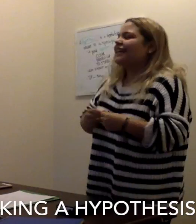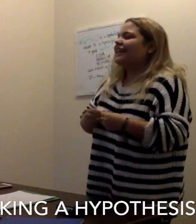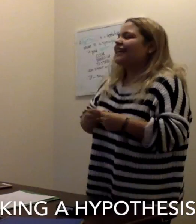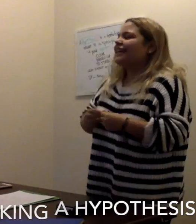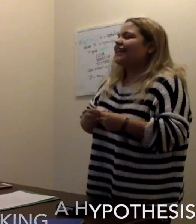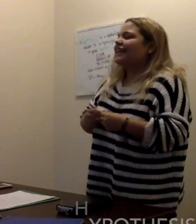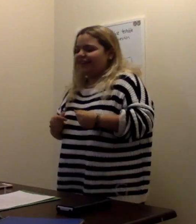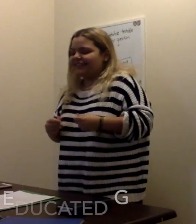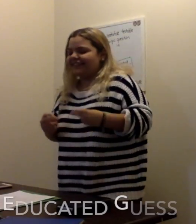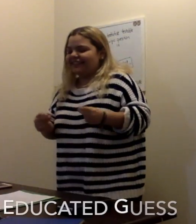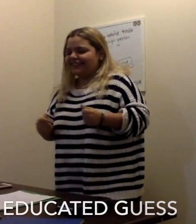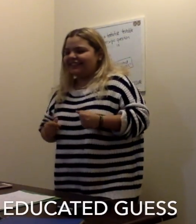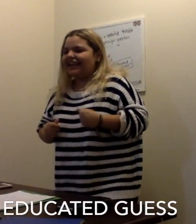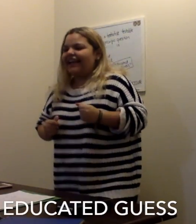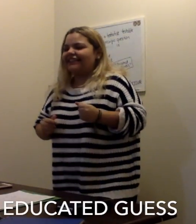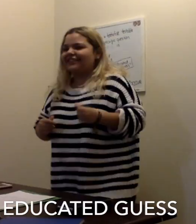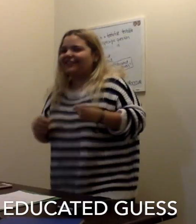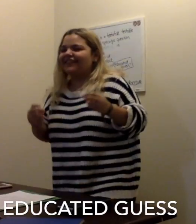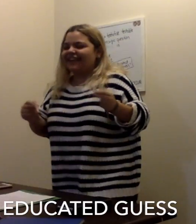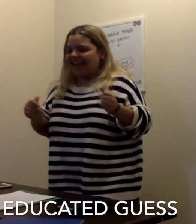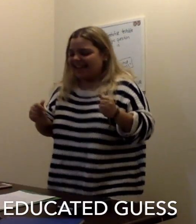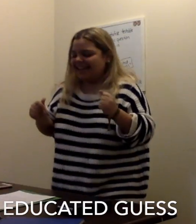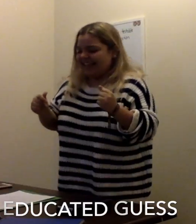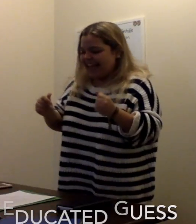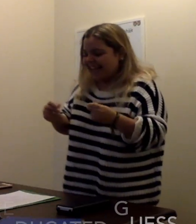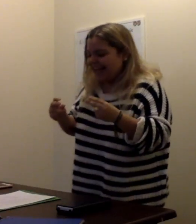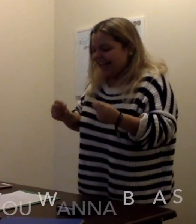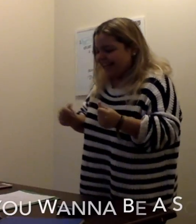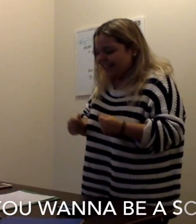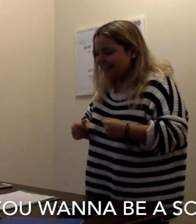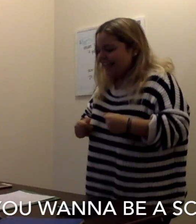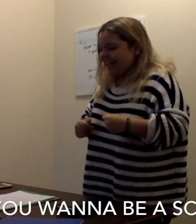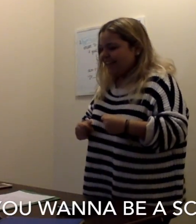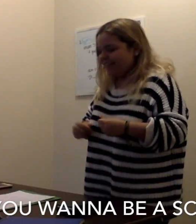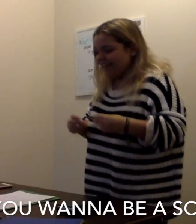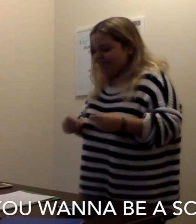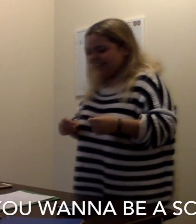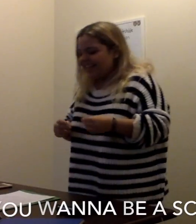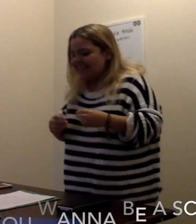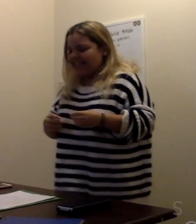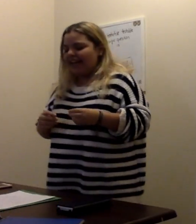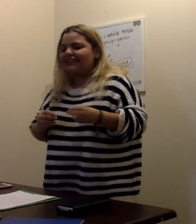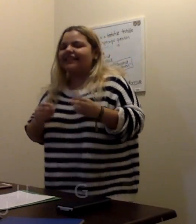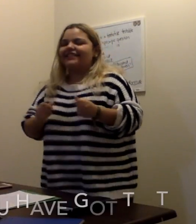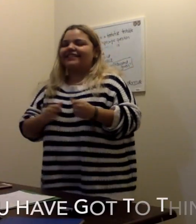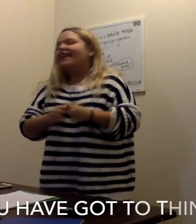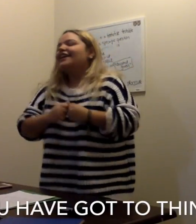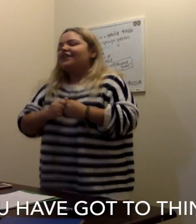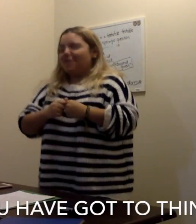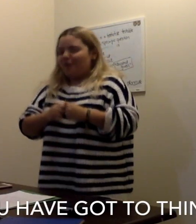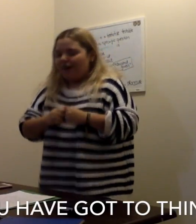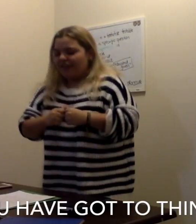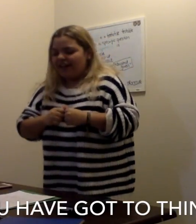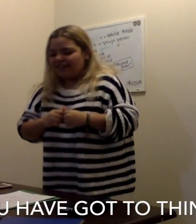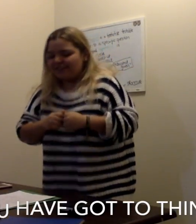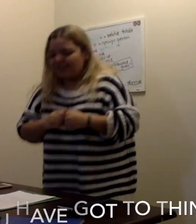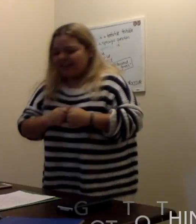a hypothesis, an educated guess. If you want to be a scientist, you have got to